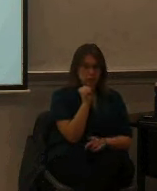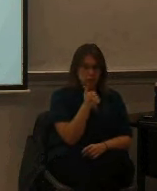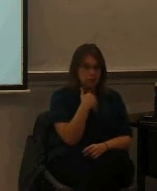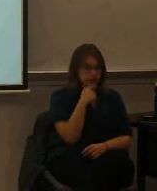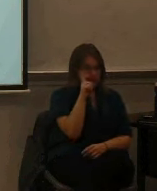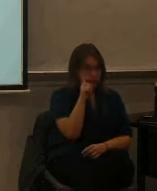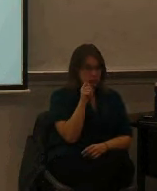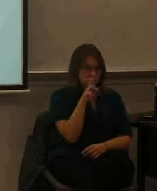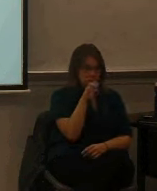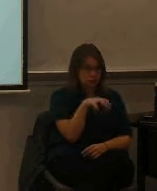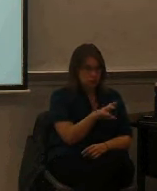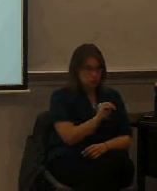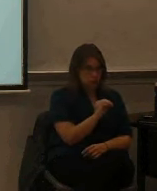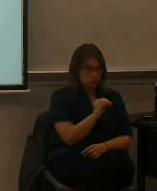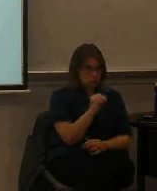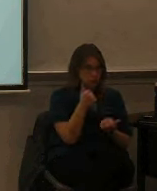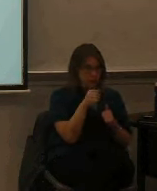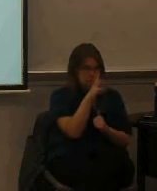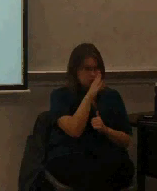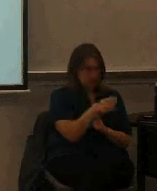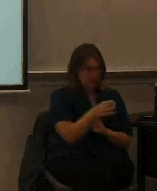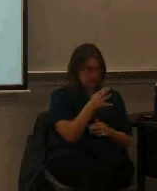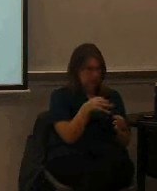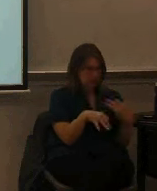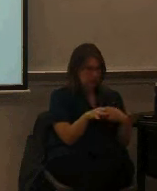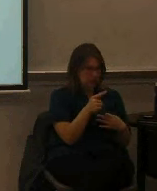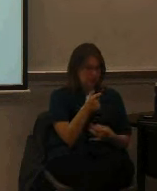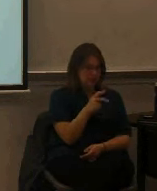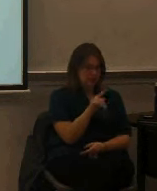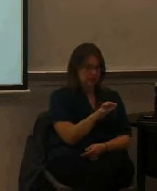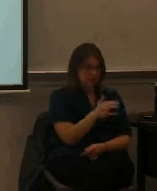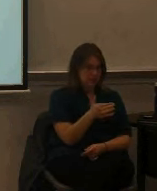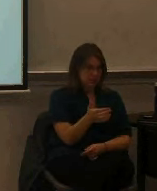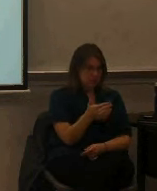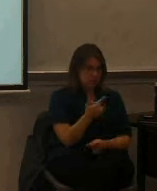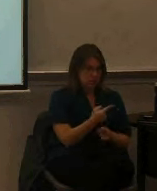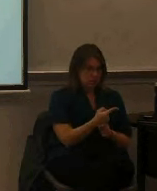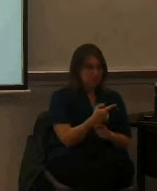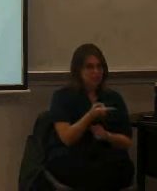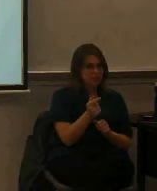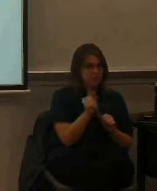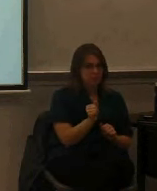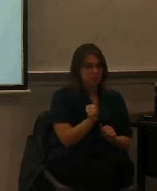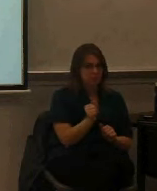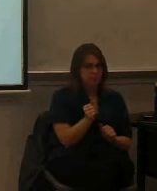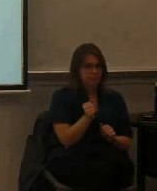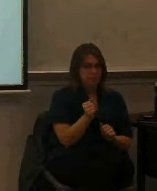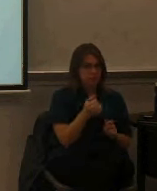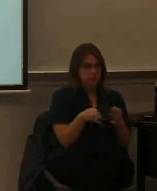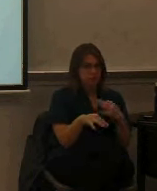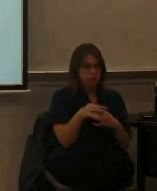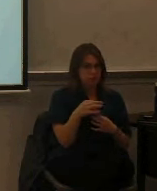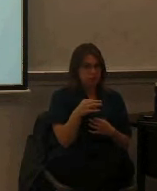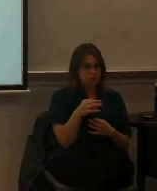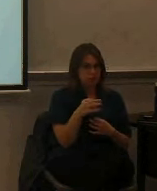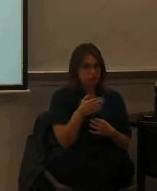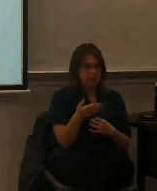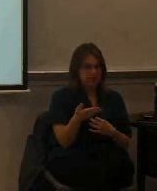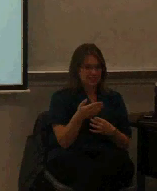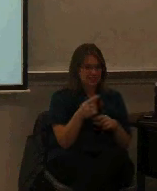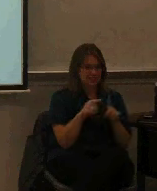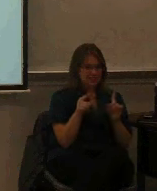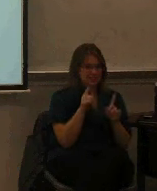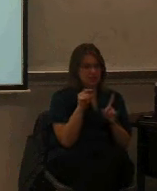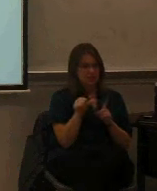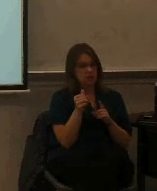sexual reproduction to directly exchange genetic material. Okay. So they can exchange plasmids, but it's another